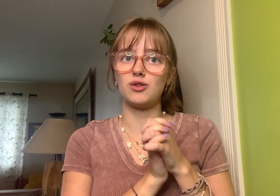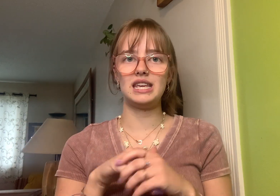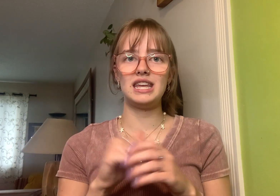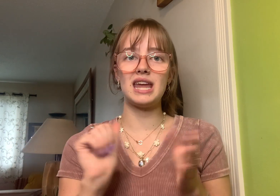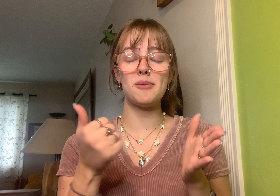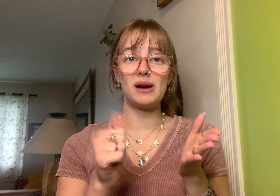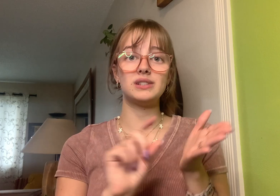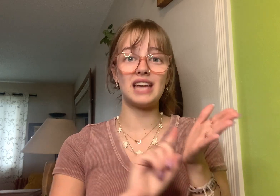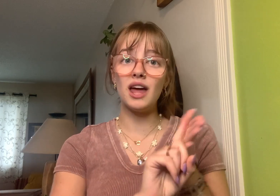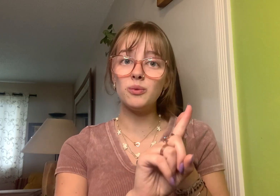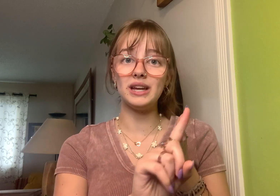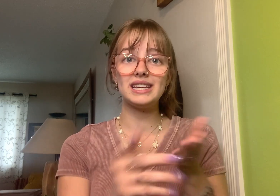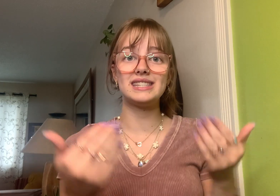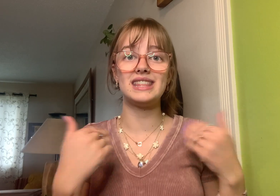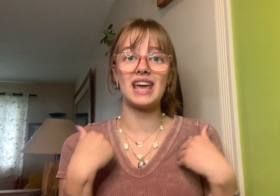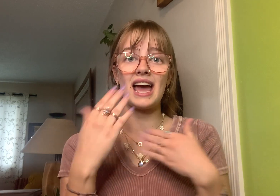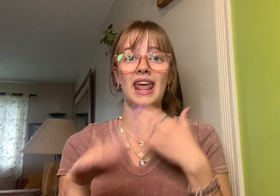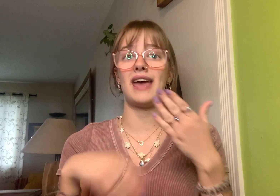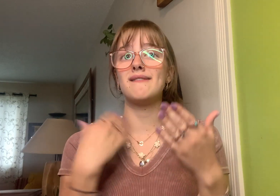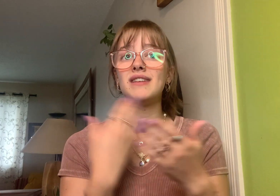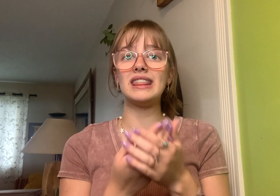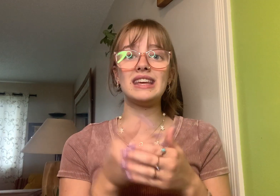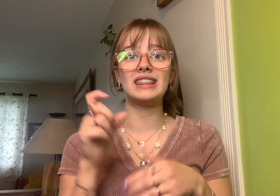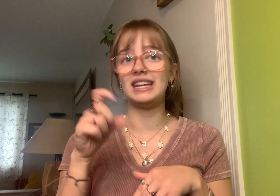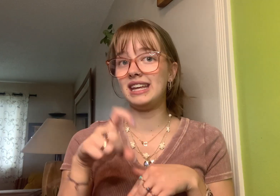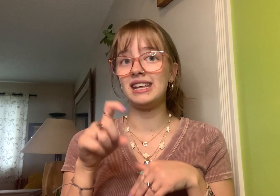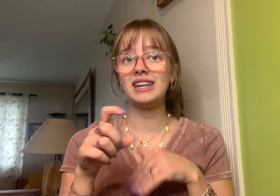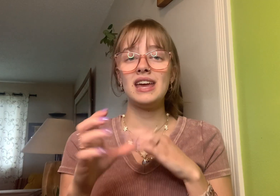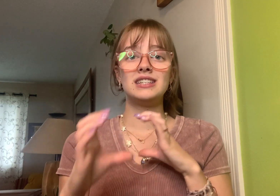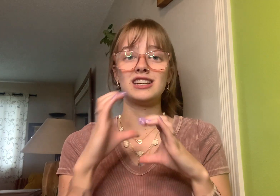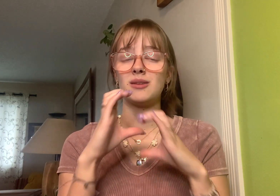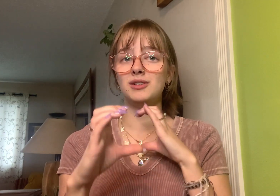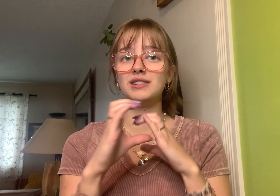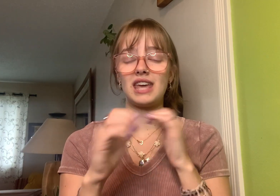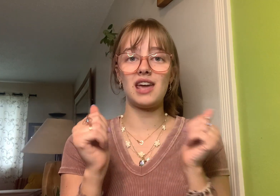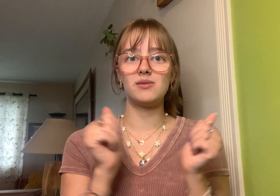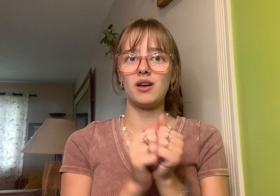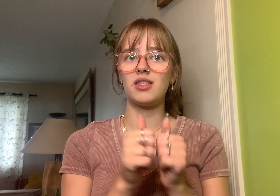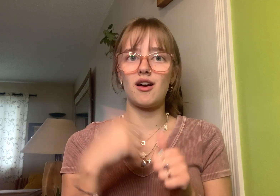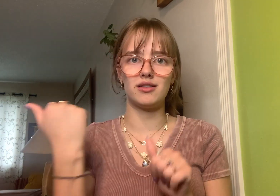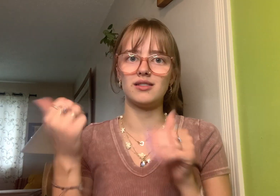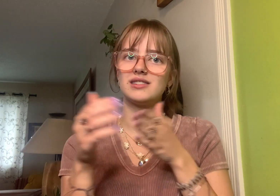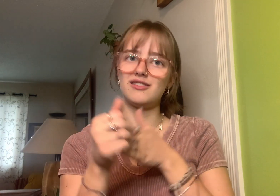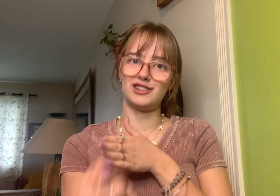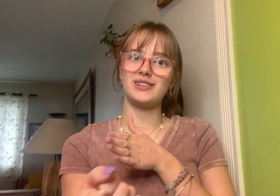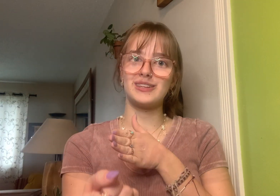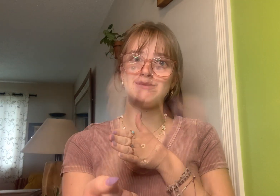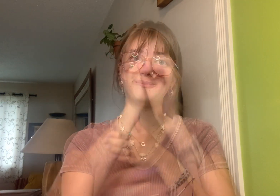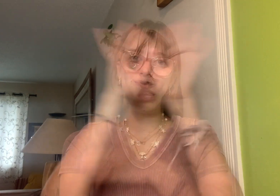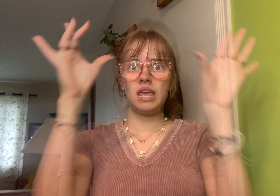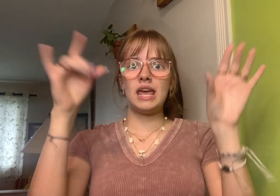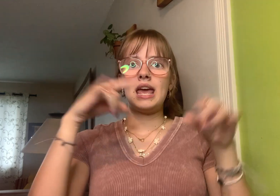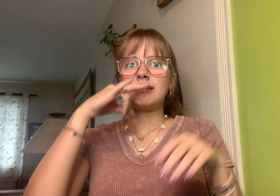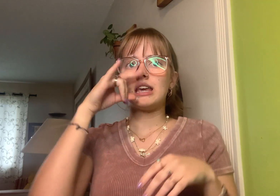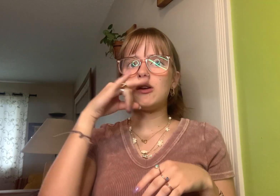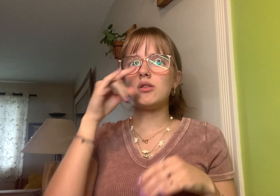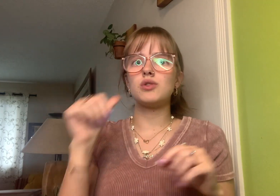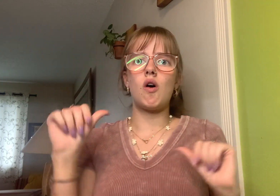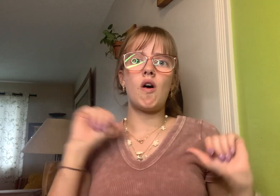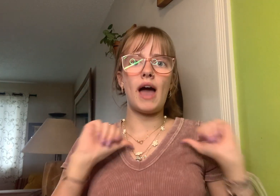In about 10 weeks, they had everything they needed to communicate with others efficiently. Kiddos all